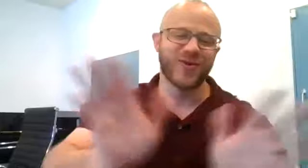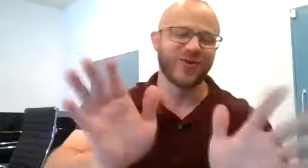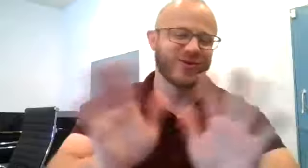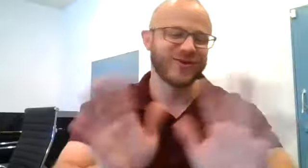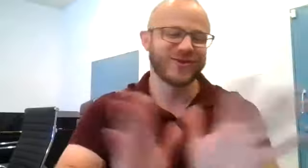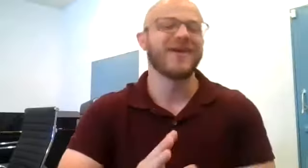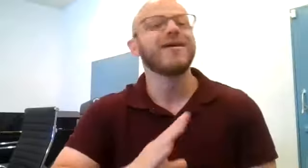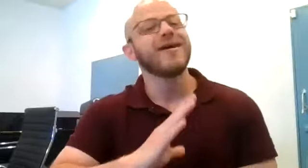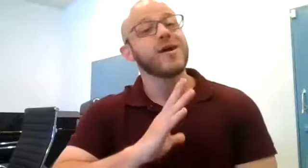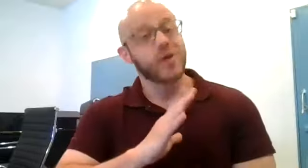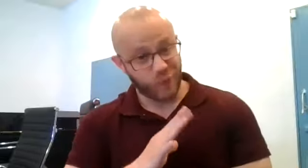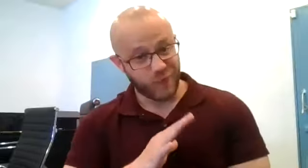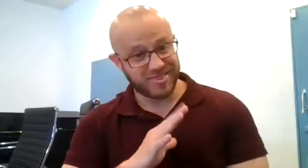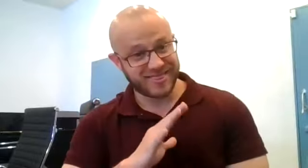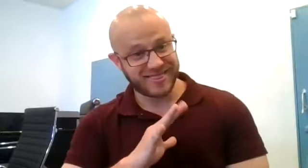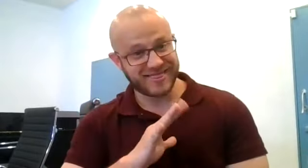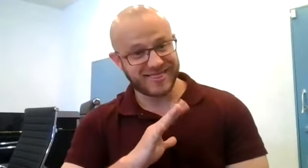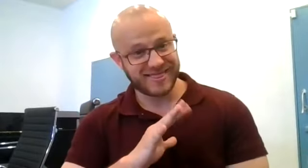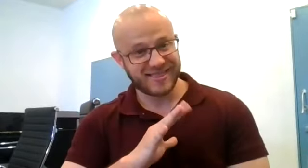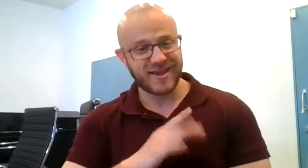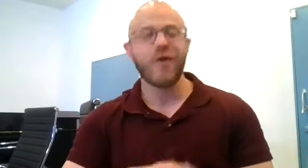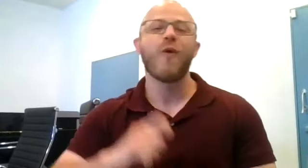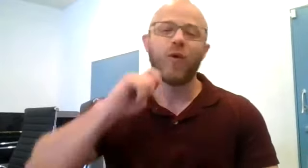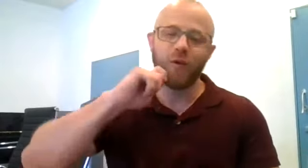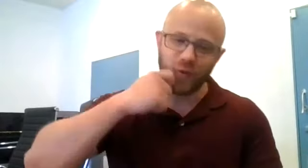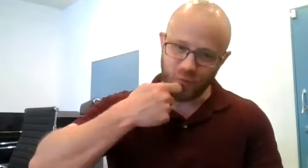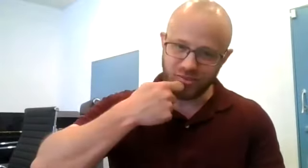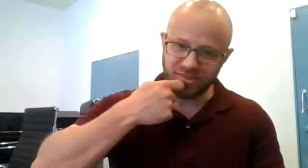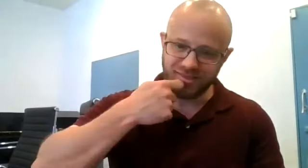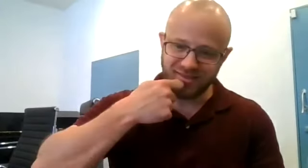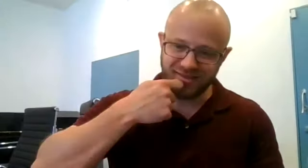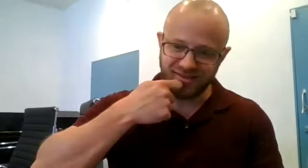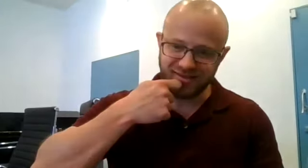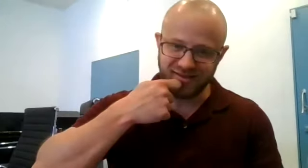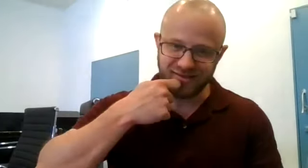COOL. No, that's a joke. But cool. Cool.